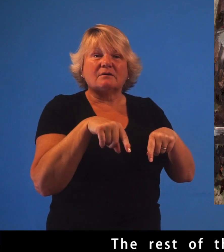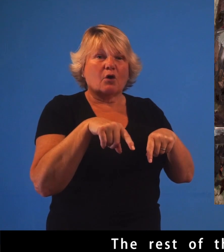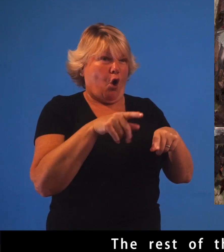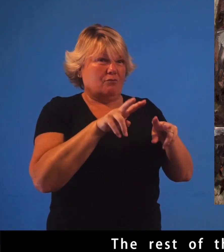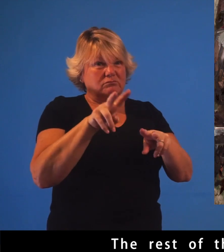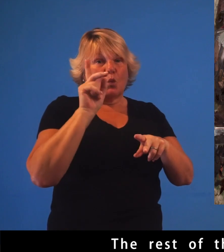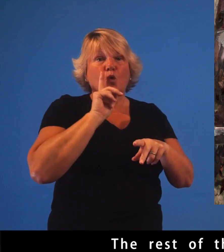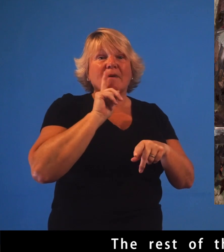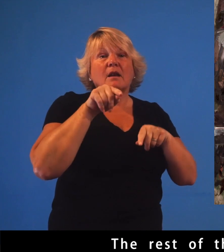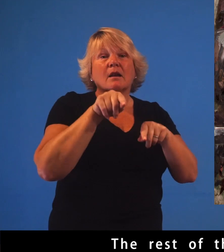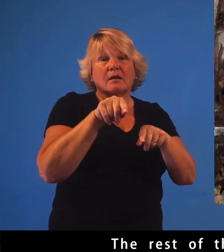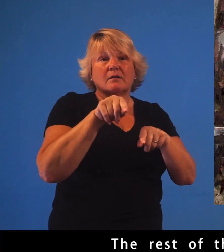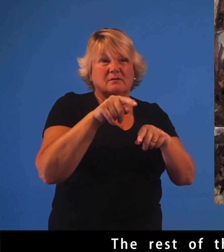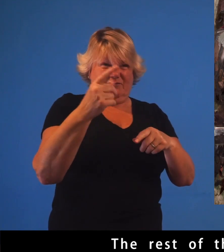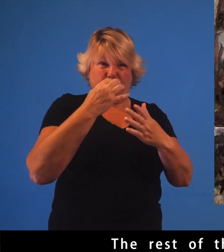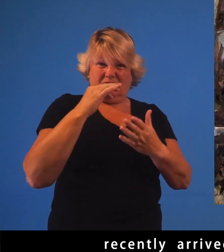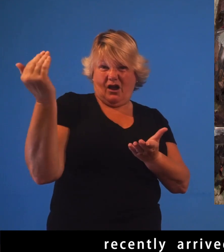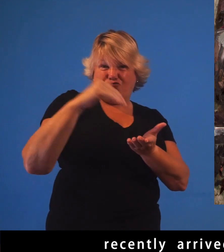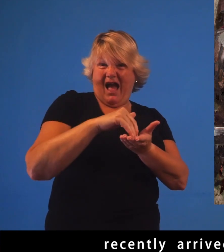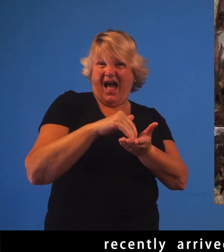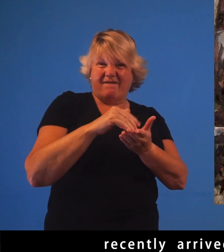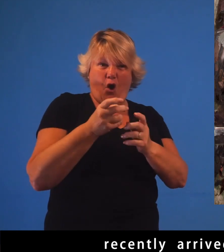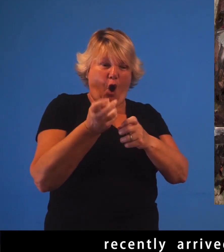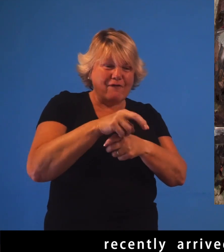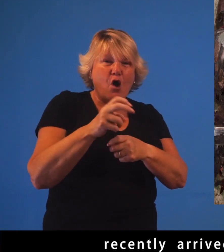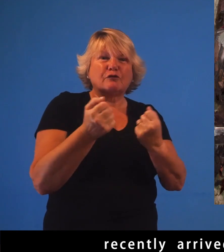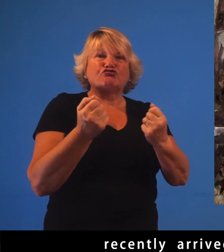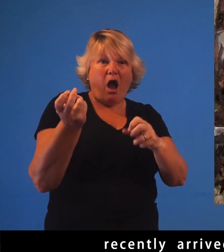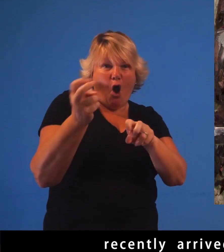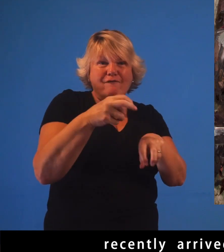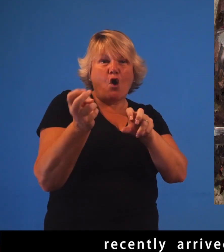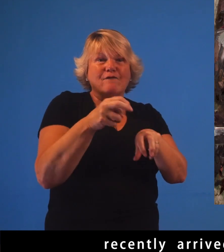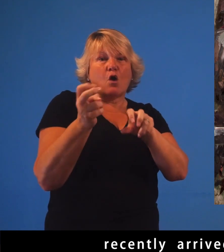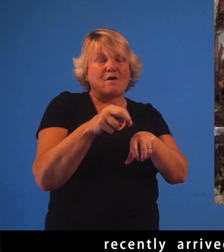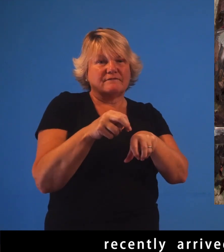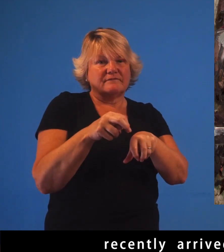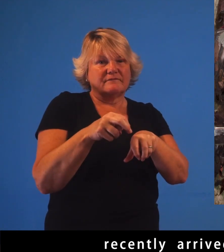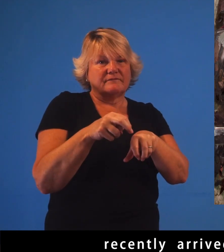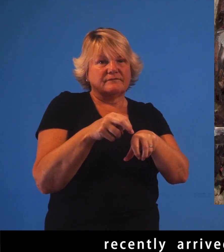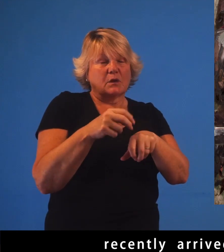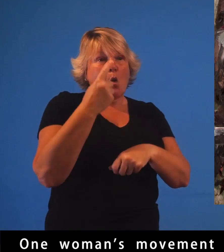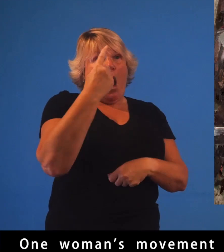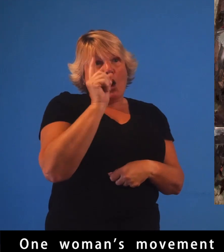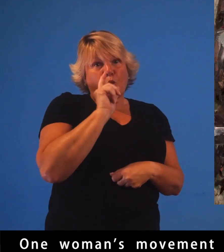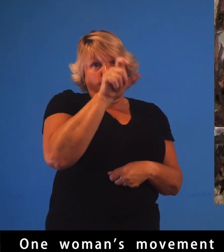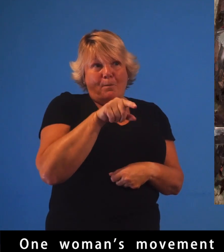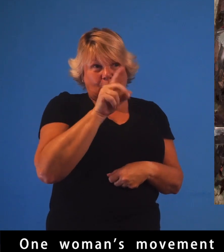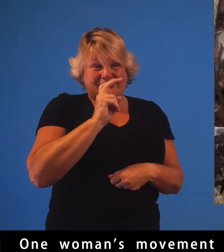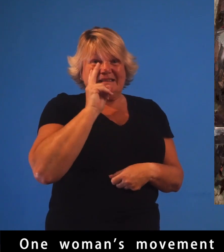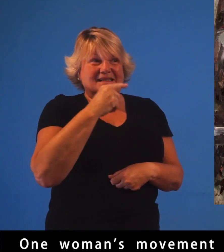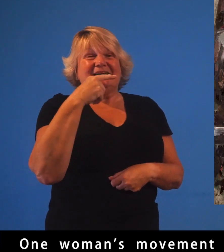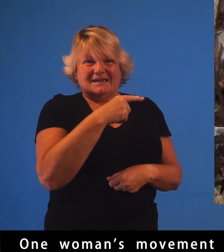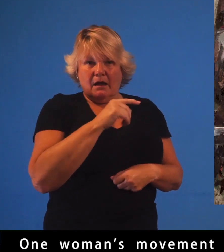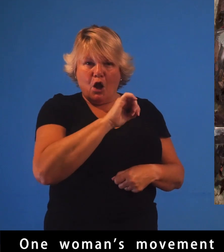either the body or at the women, recently arrived and dismounting from the back of a truck. One